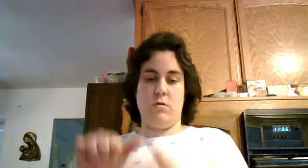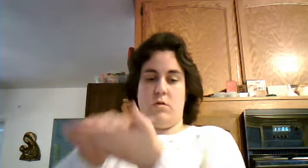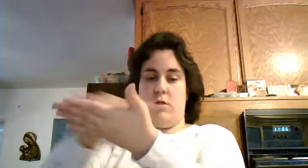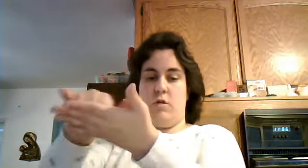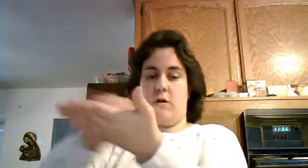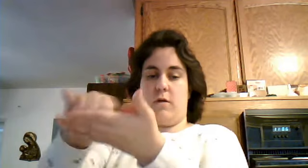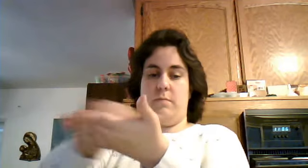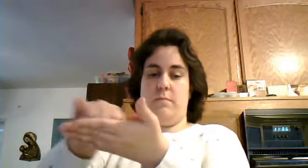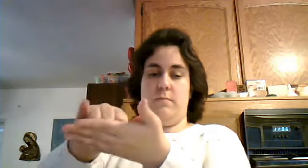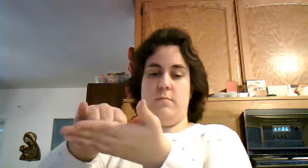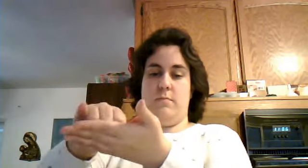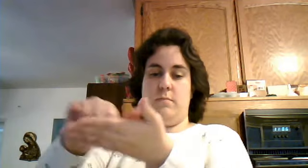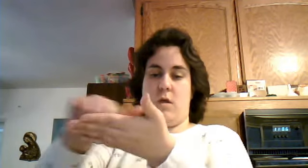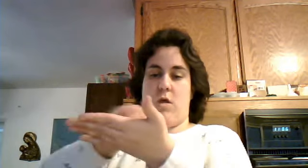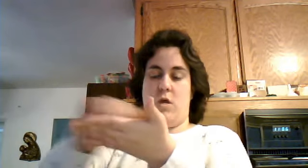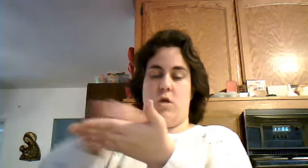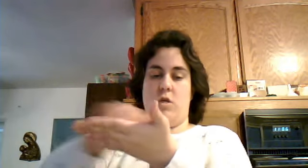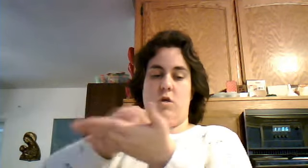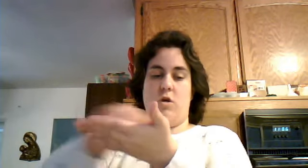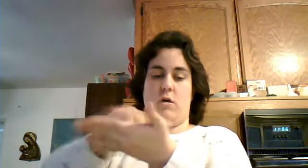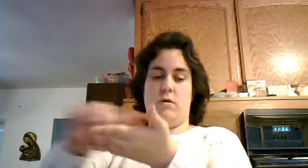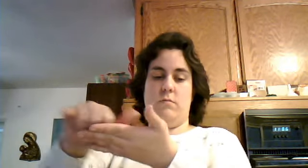New York. New York.